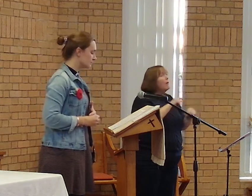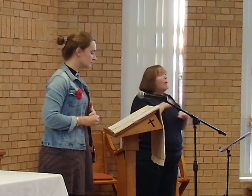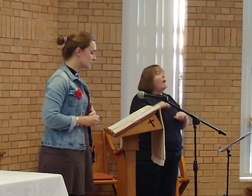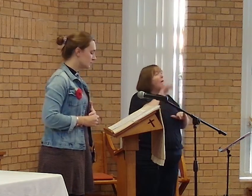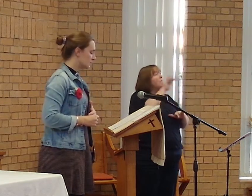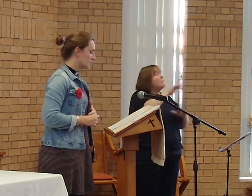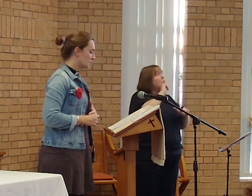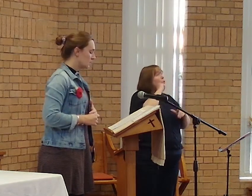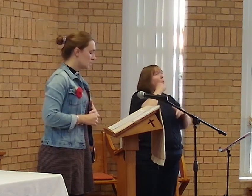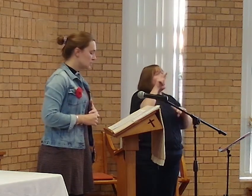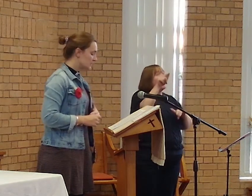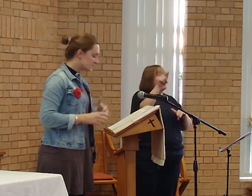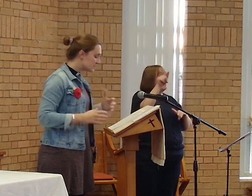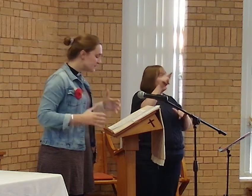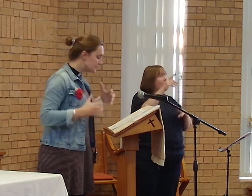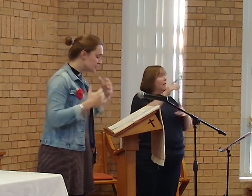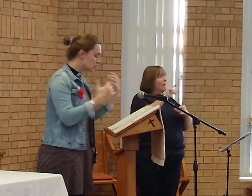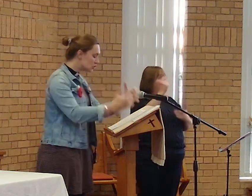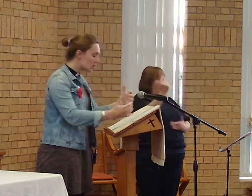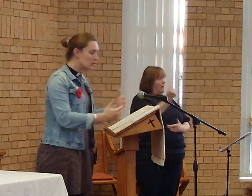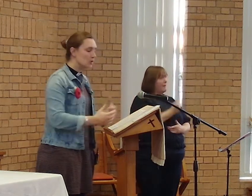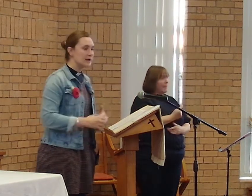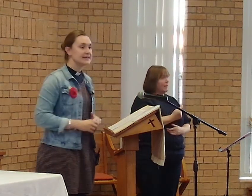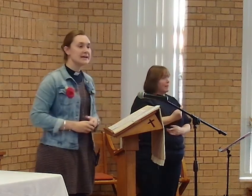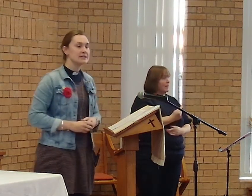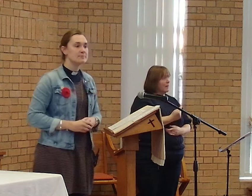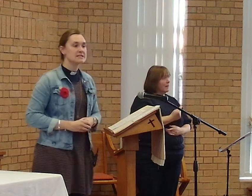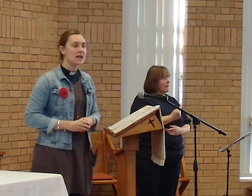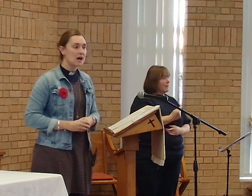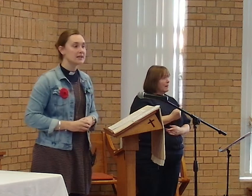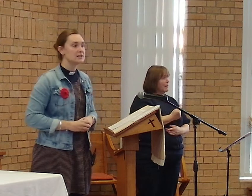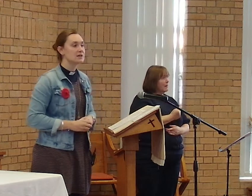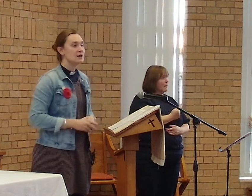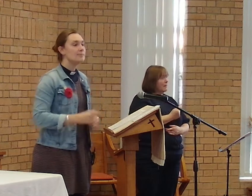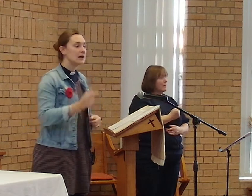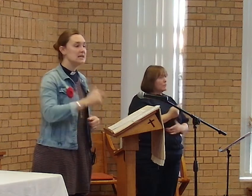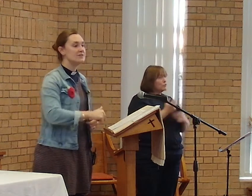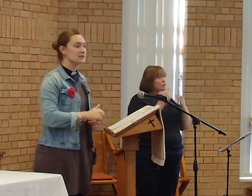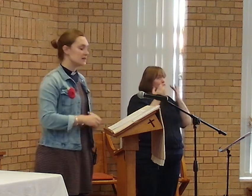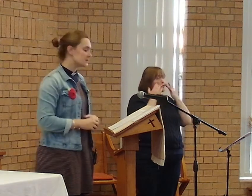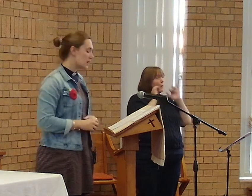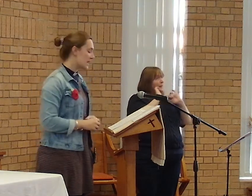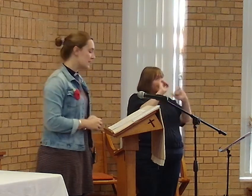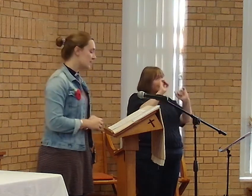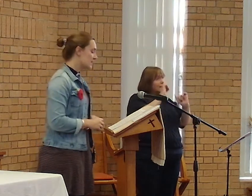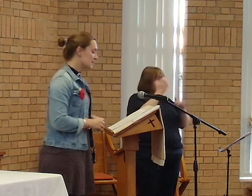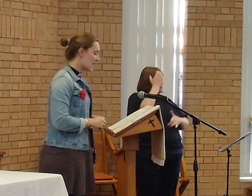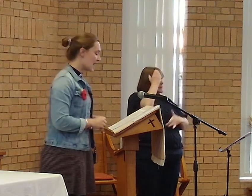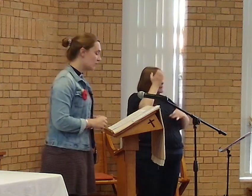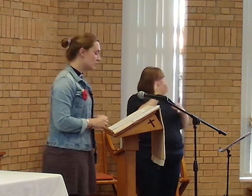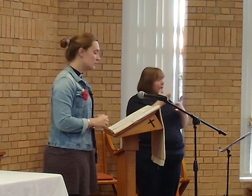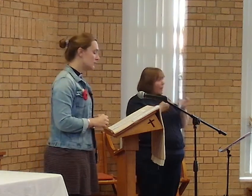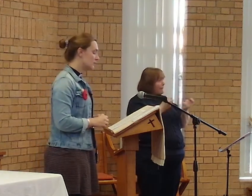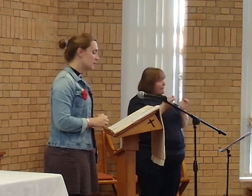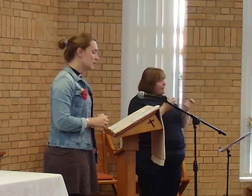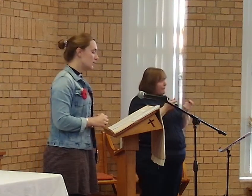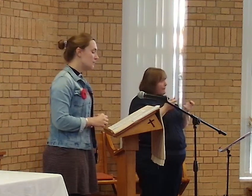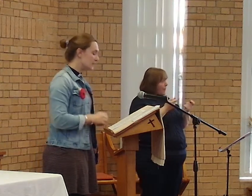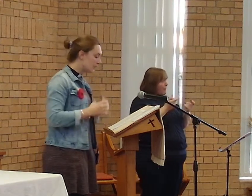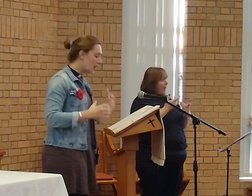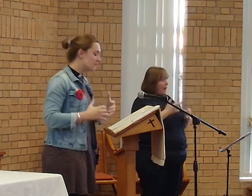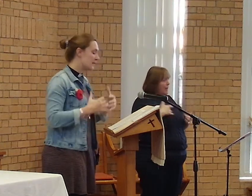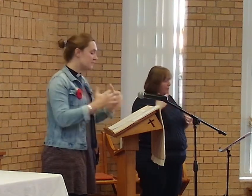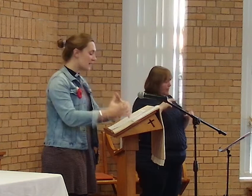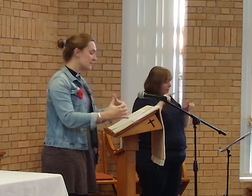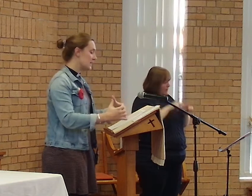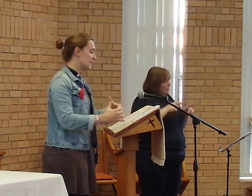coming. Jesus says, you can show what my kingdom is like by living this way now.